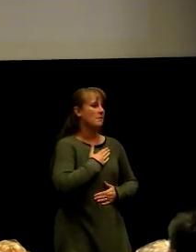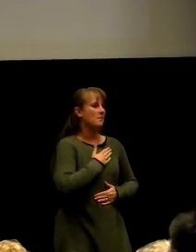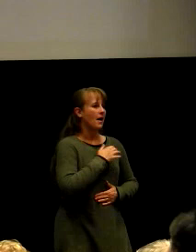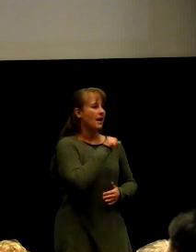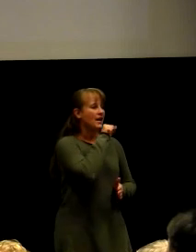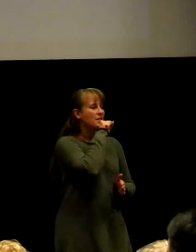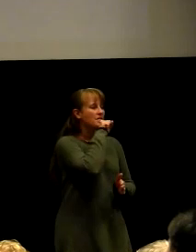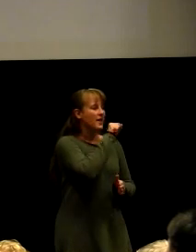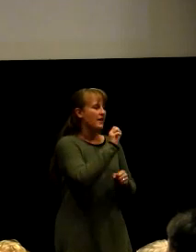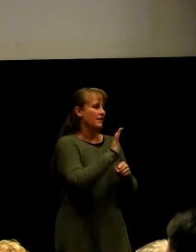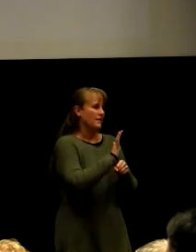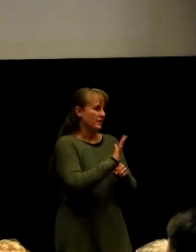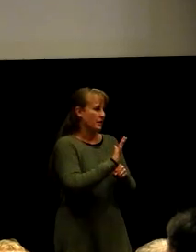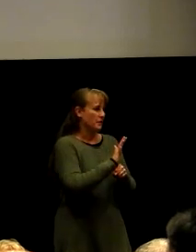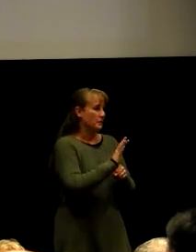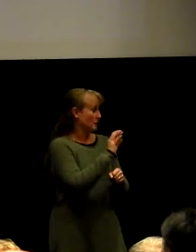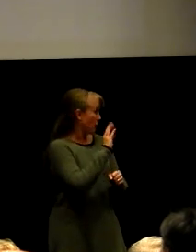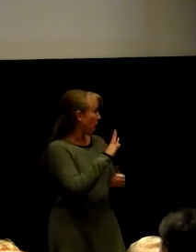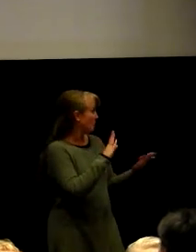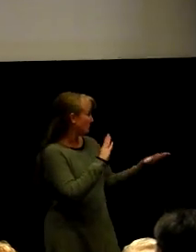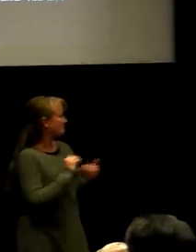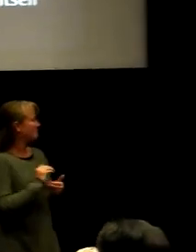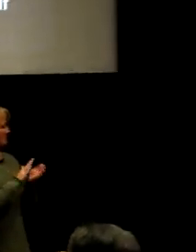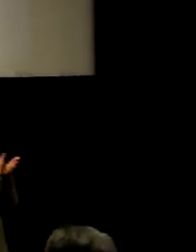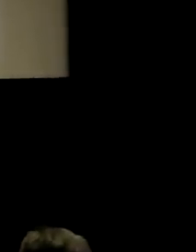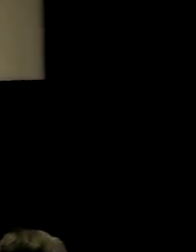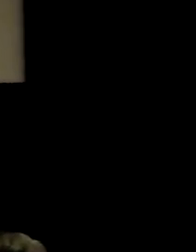very favorite films. Rob?